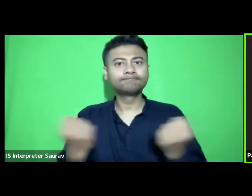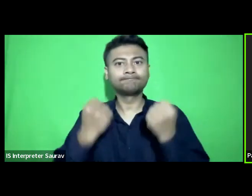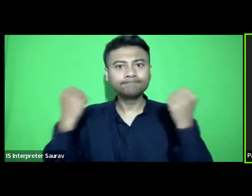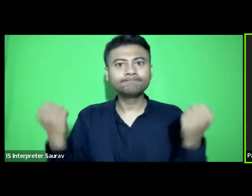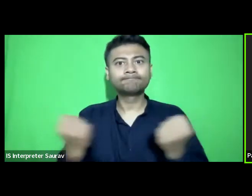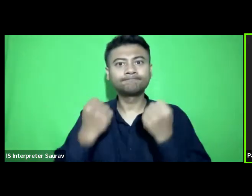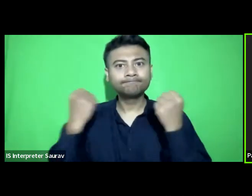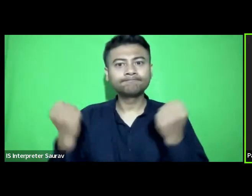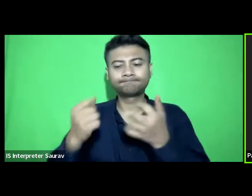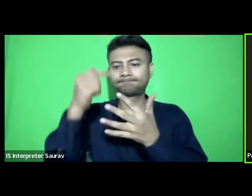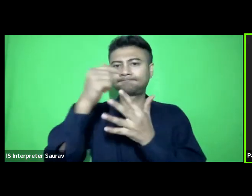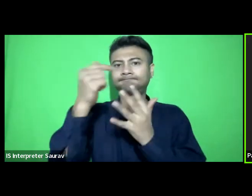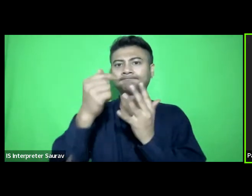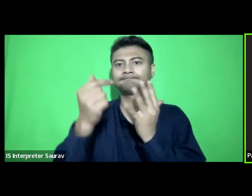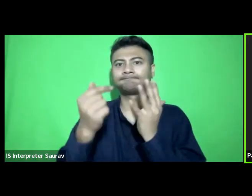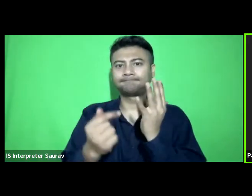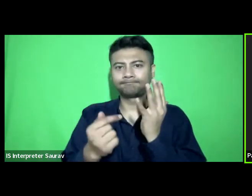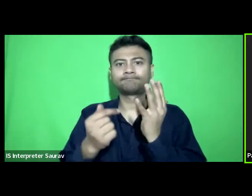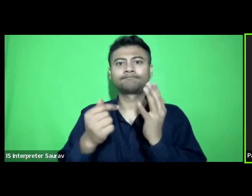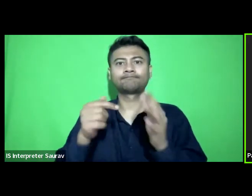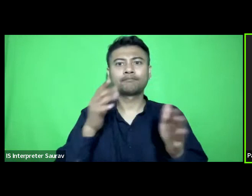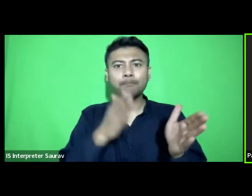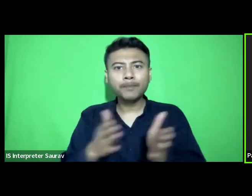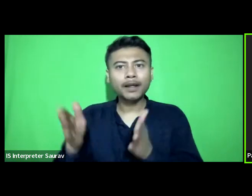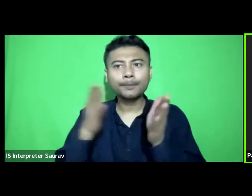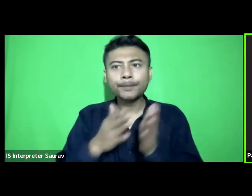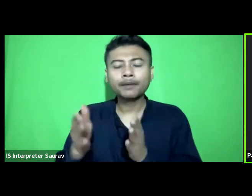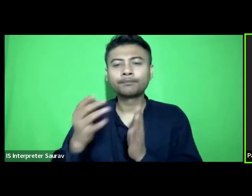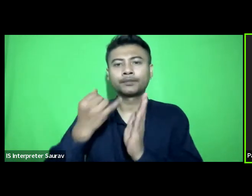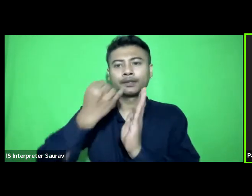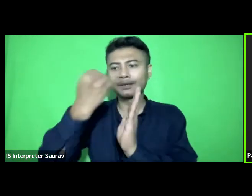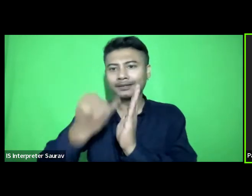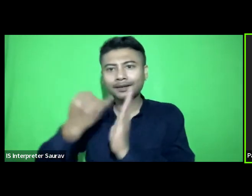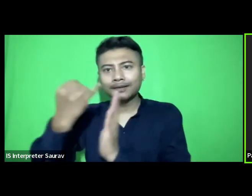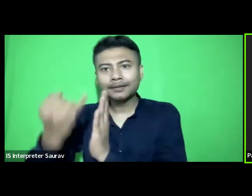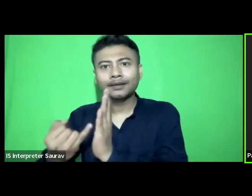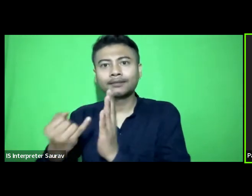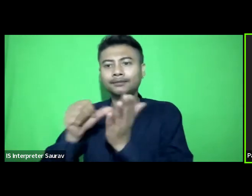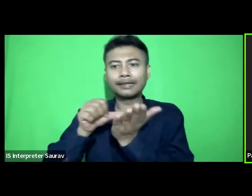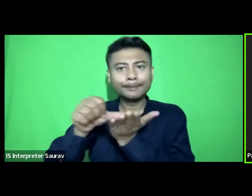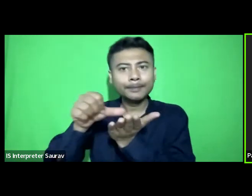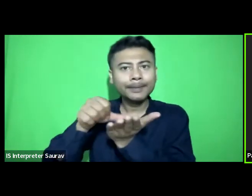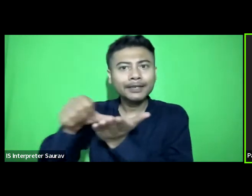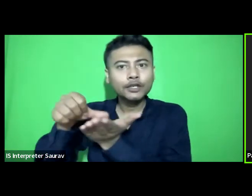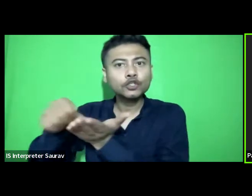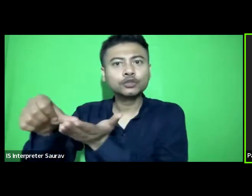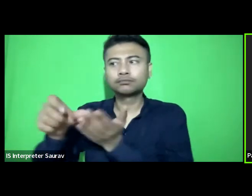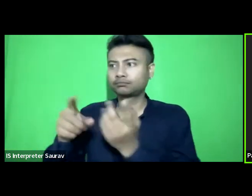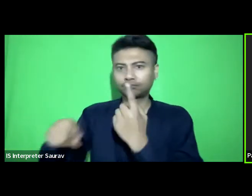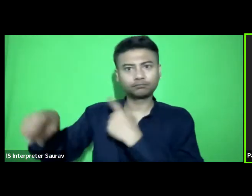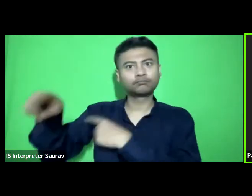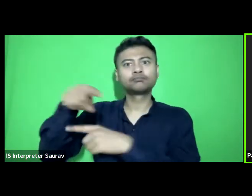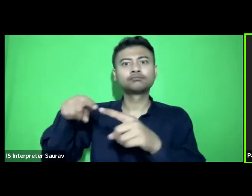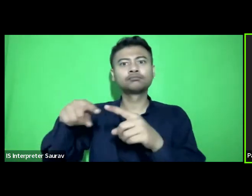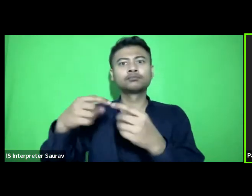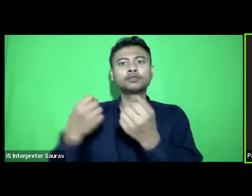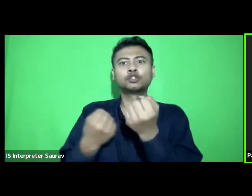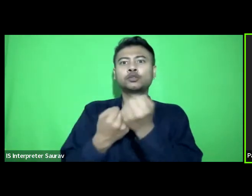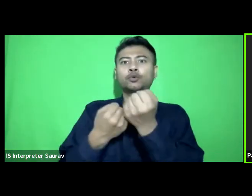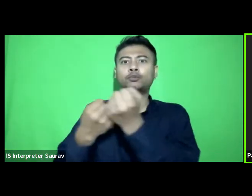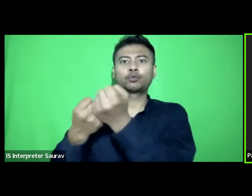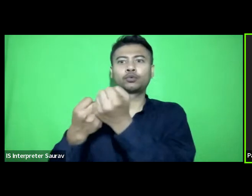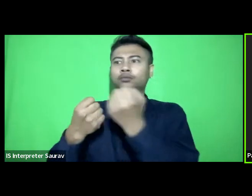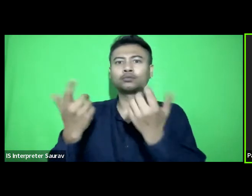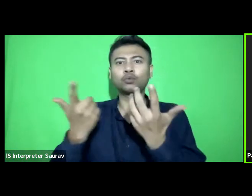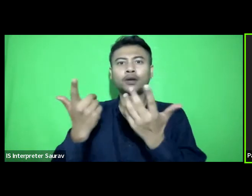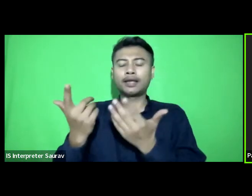right from the planning, designing to implementation, to ensure that we stay true to our mandate,